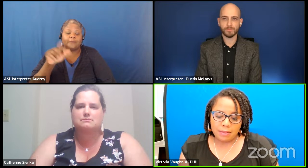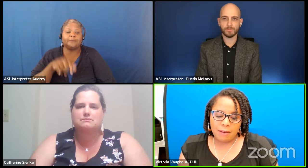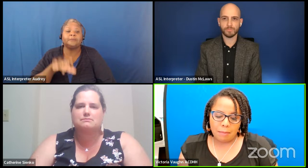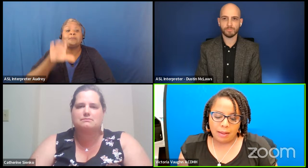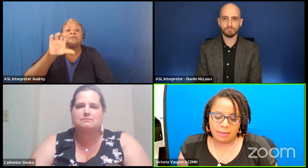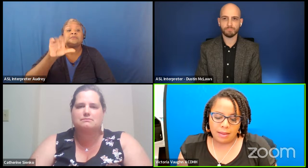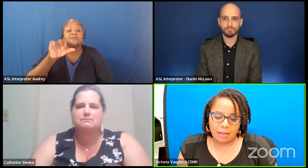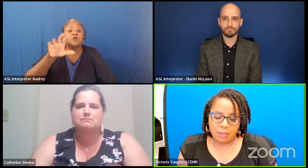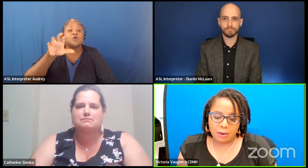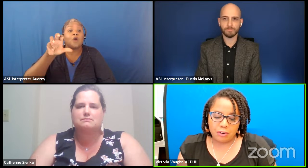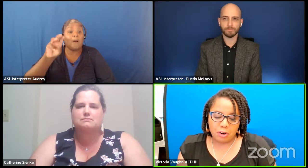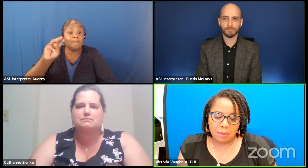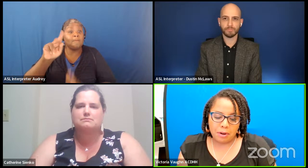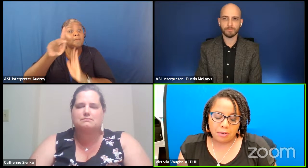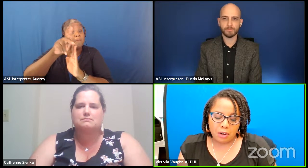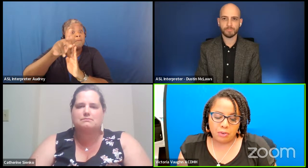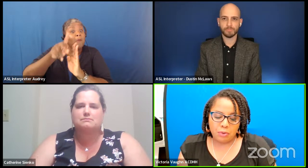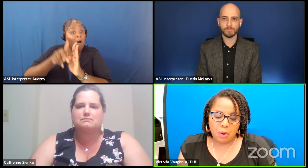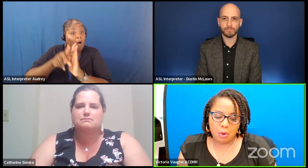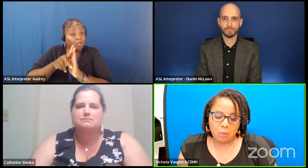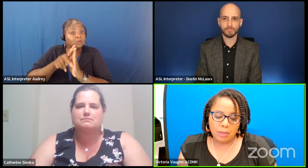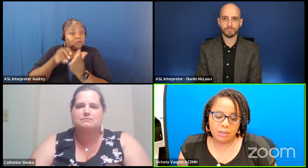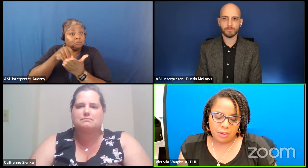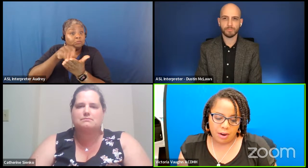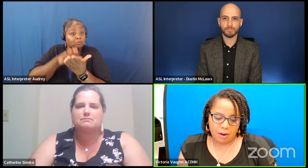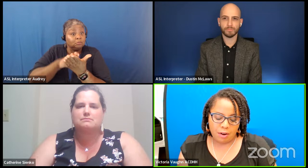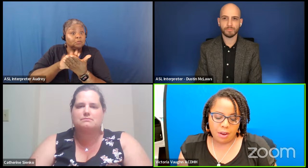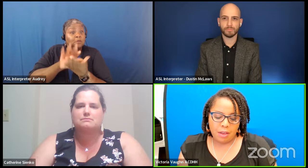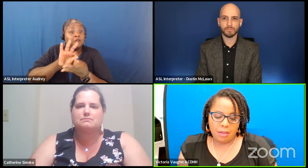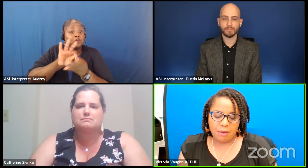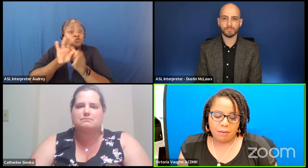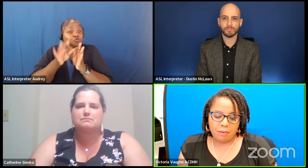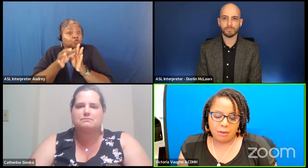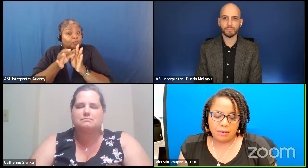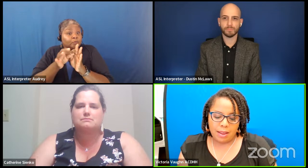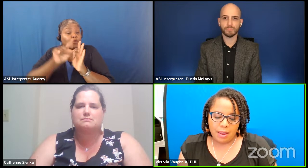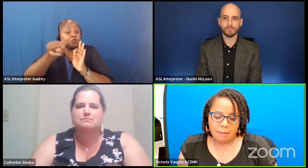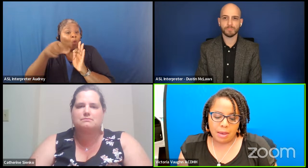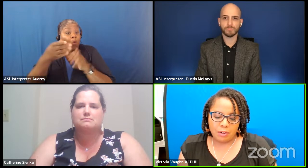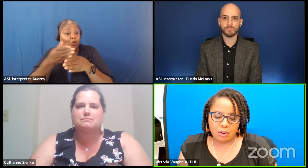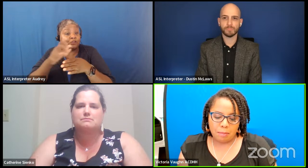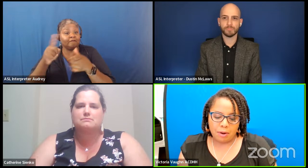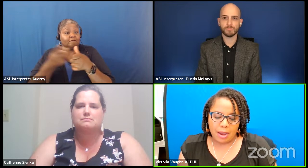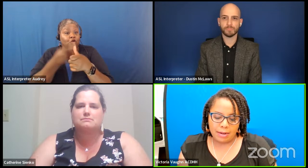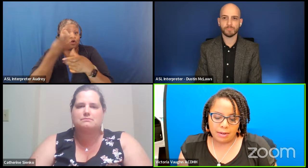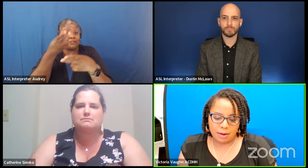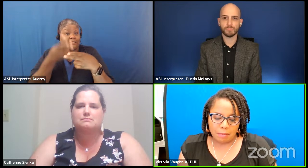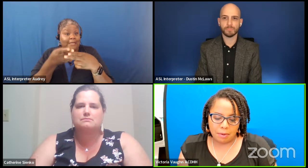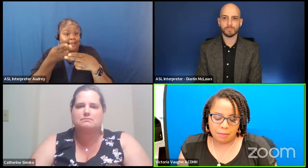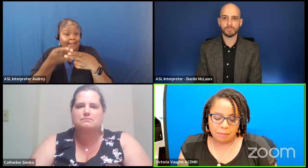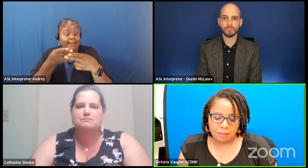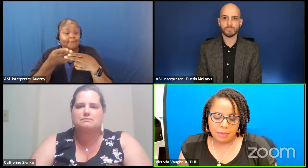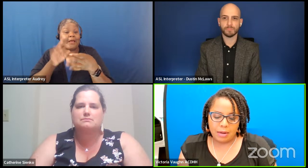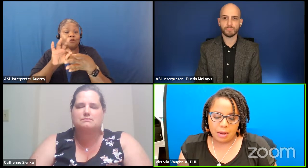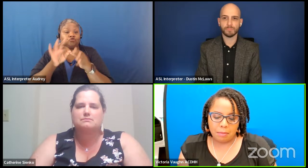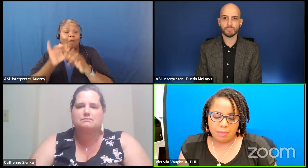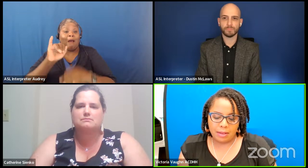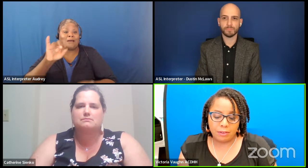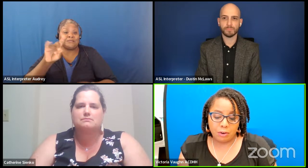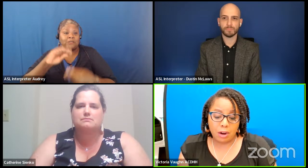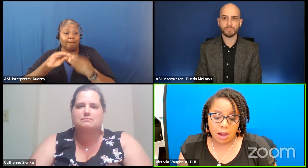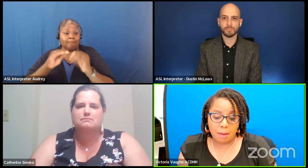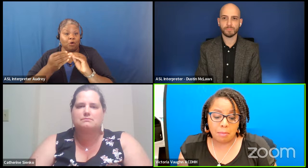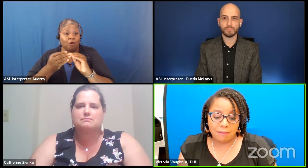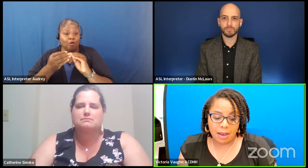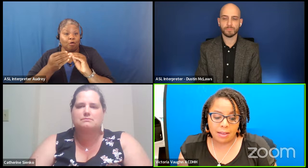Sierra.com does have a policy that their interpreters are to only share their first name and interpreter ID number, a number